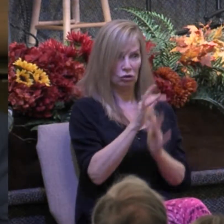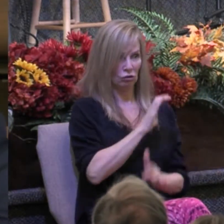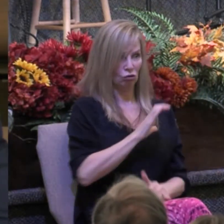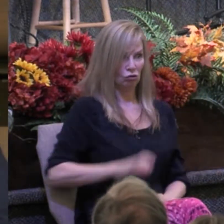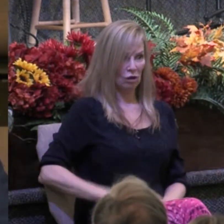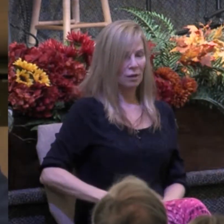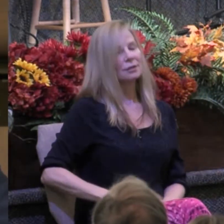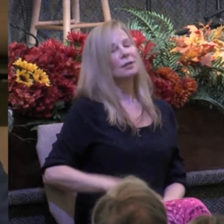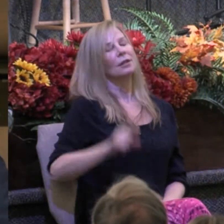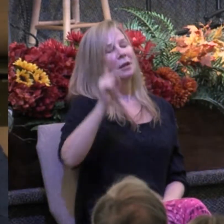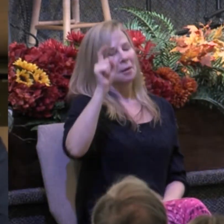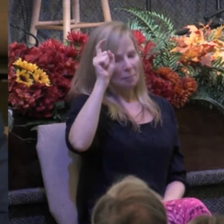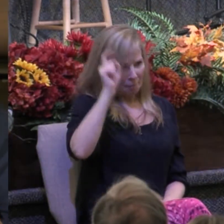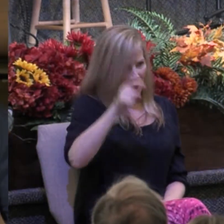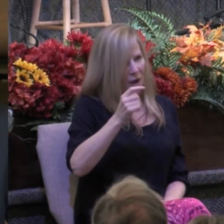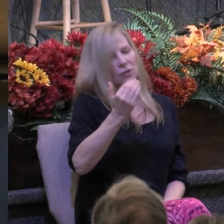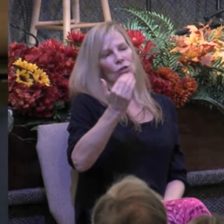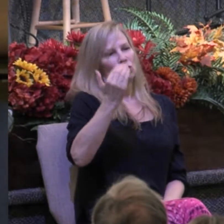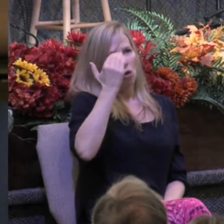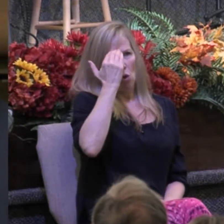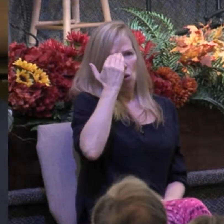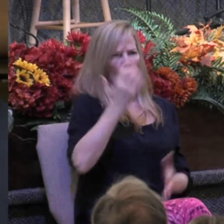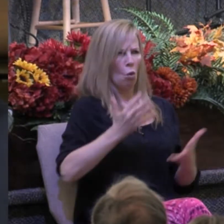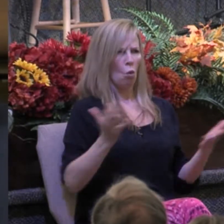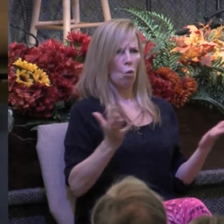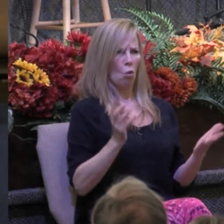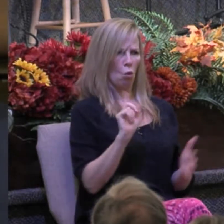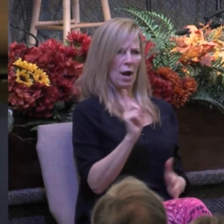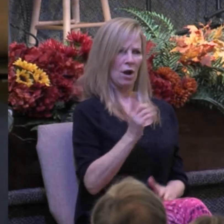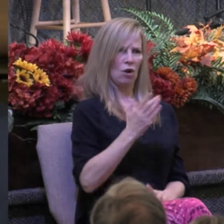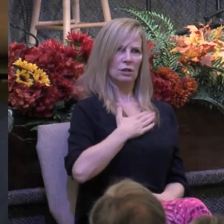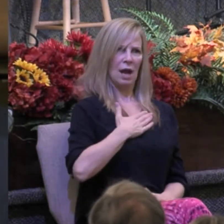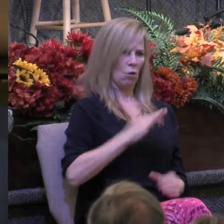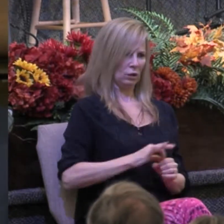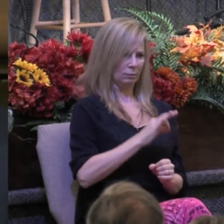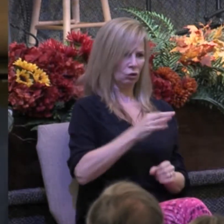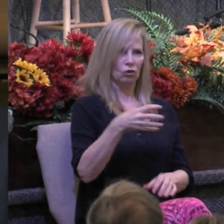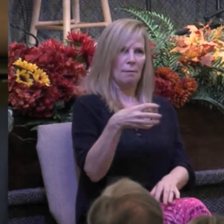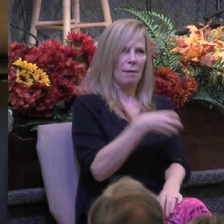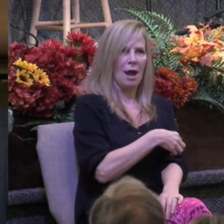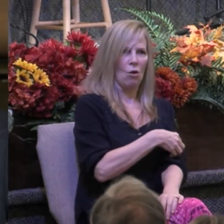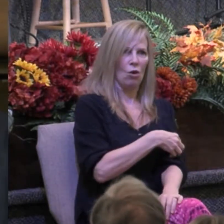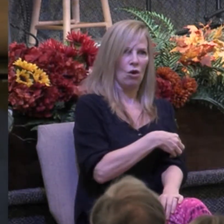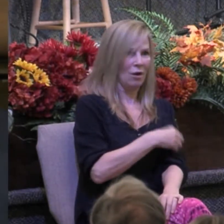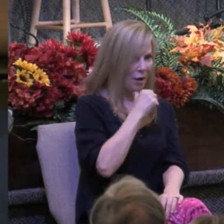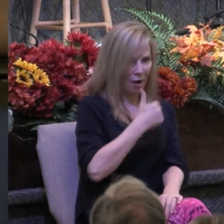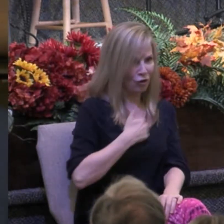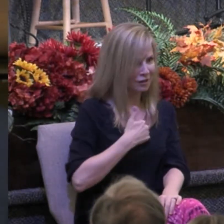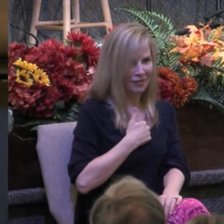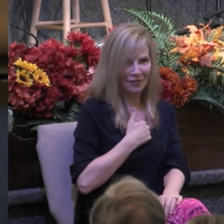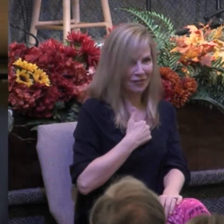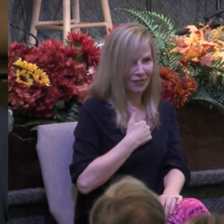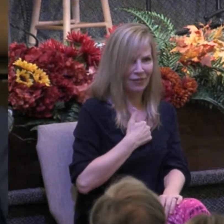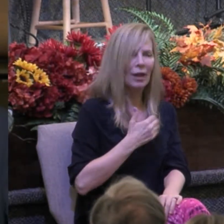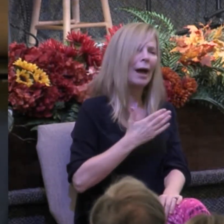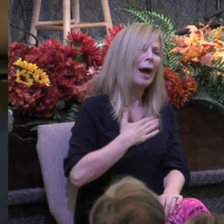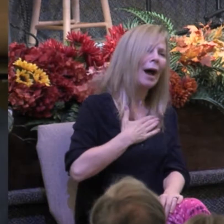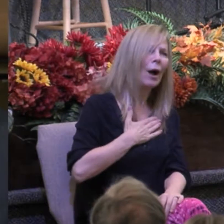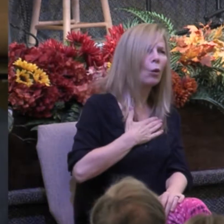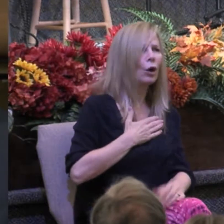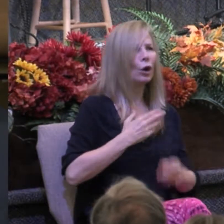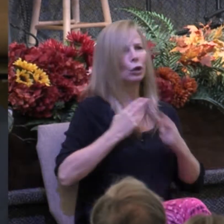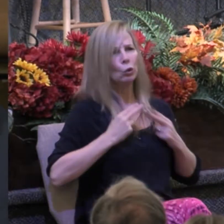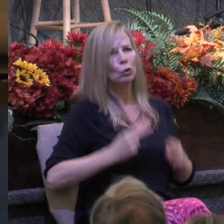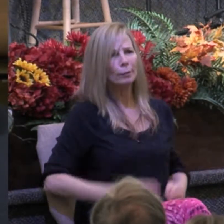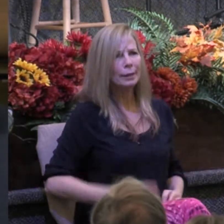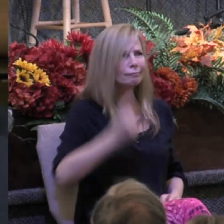need to understand that the source of our spiritual power is not ourselves or our human